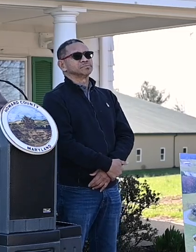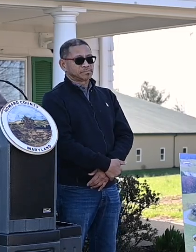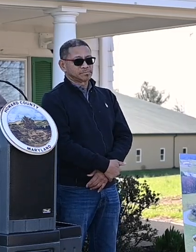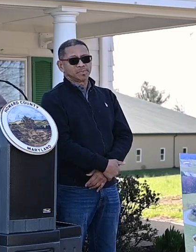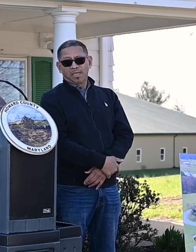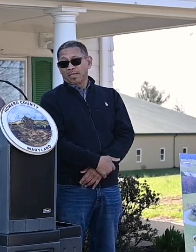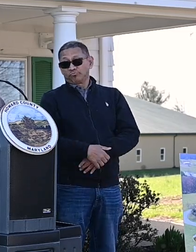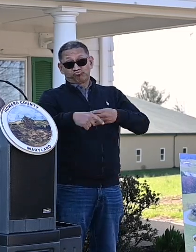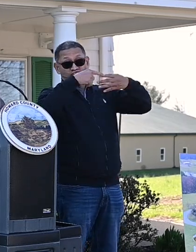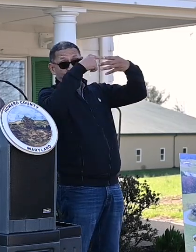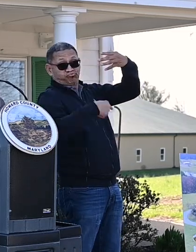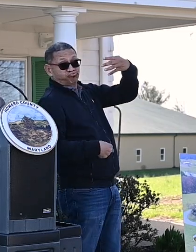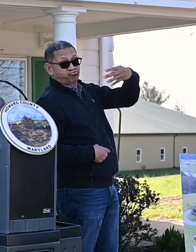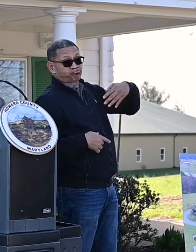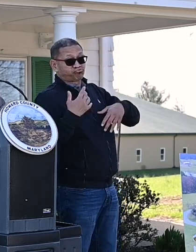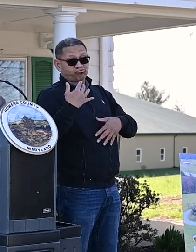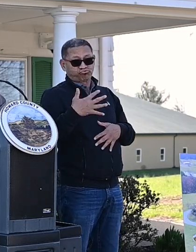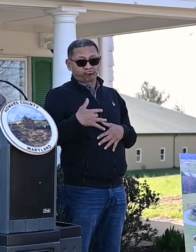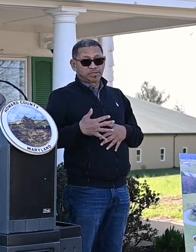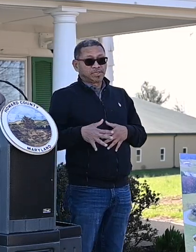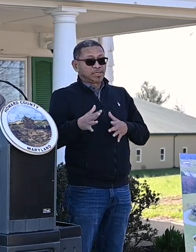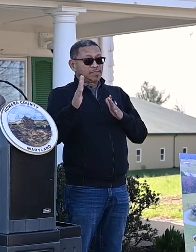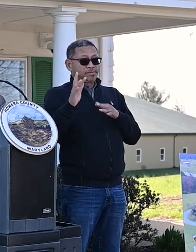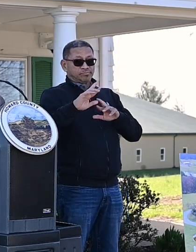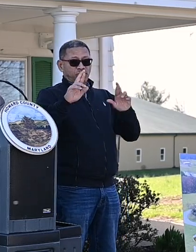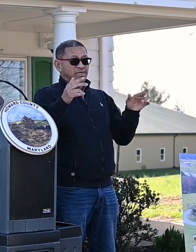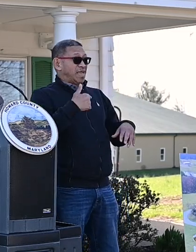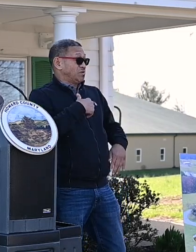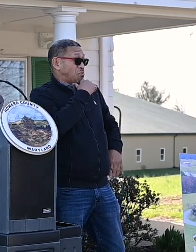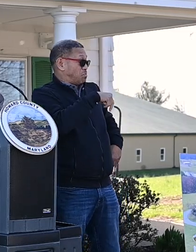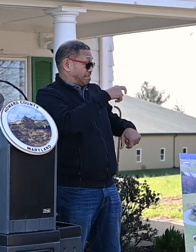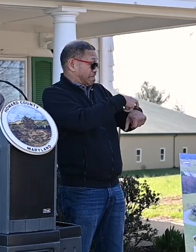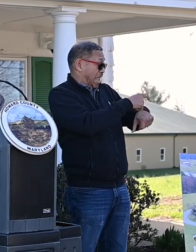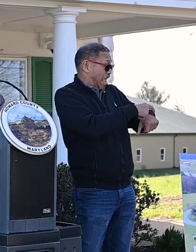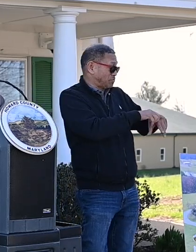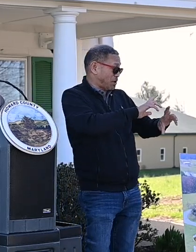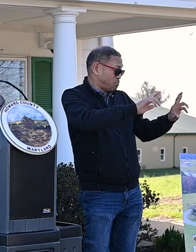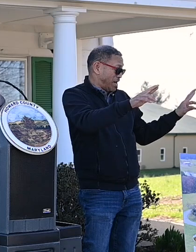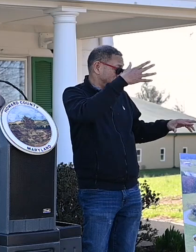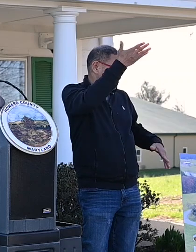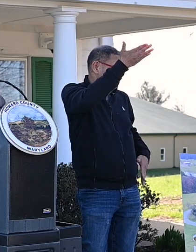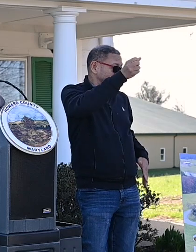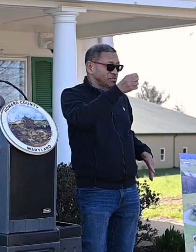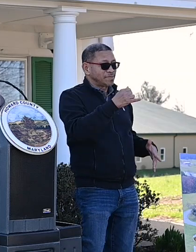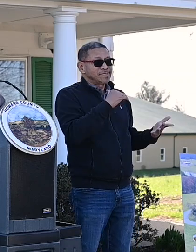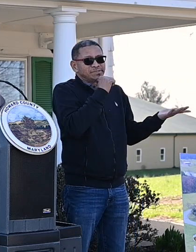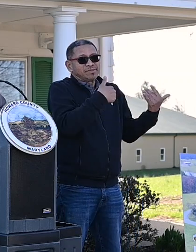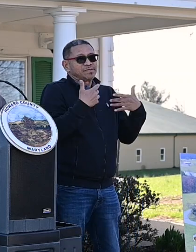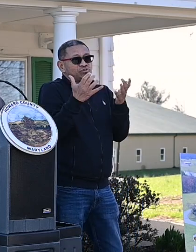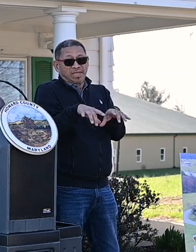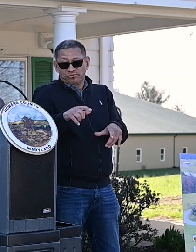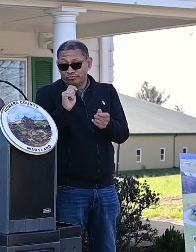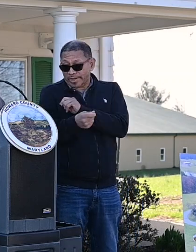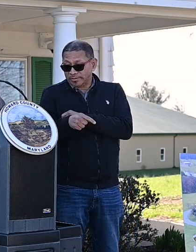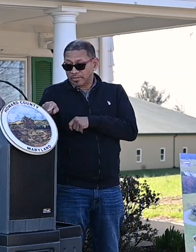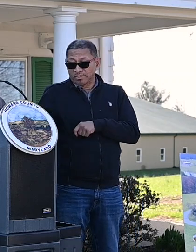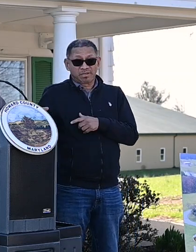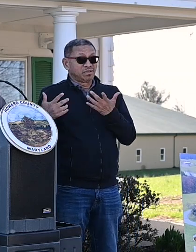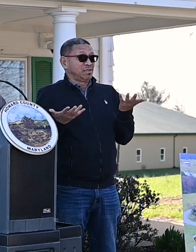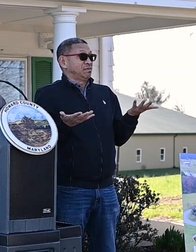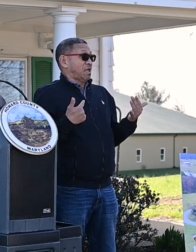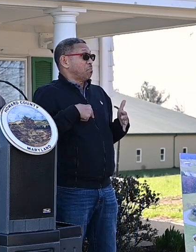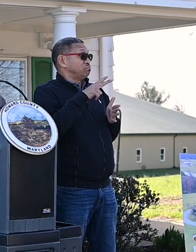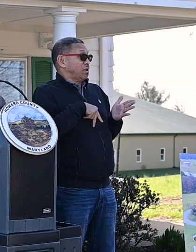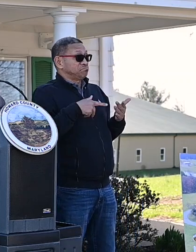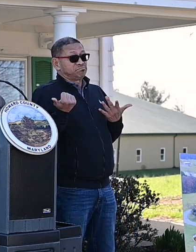All right, I have a couple of remarks that were actually prepared for me because I didn't have the time to do it today. And I also didn't get a chance to change, so pardon me,